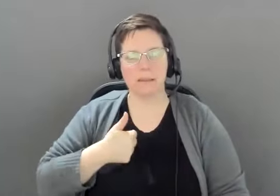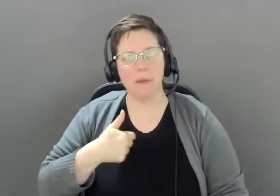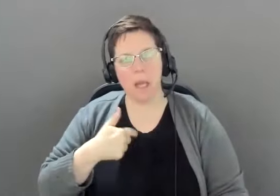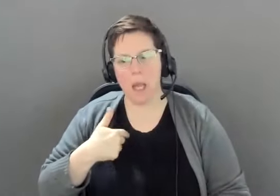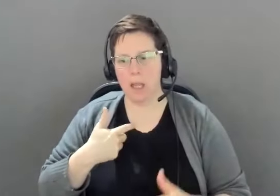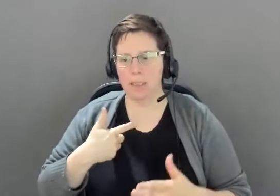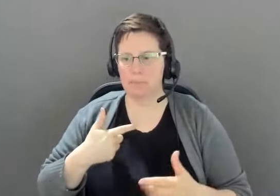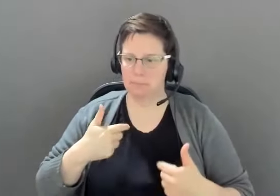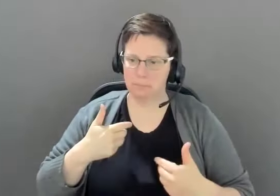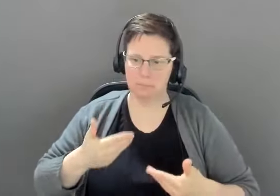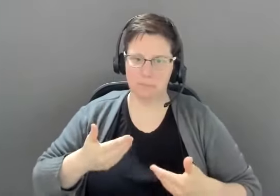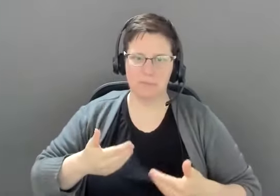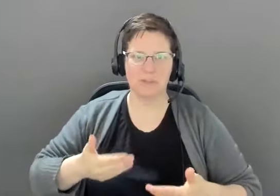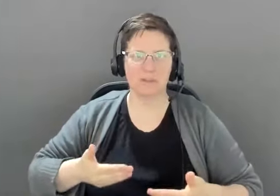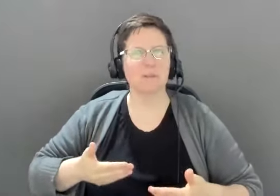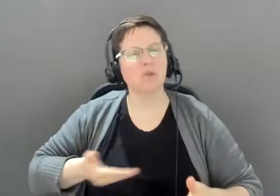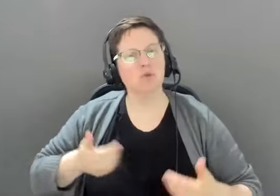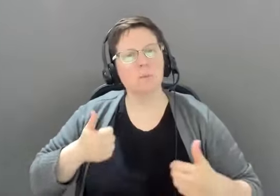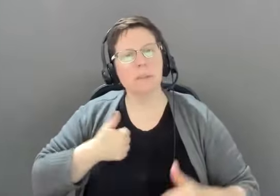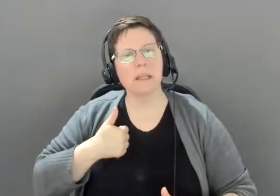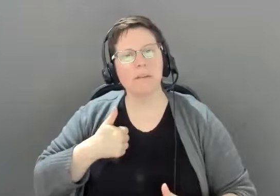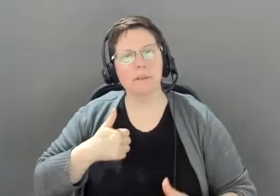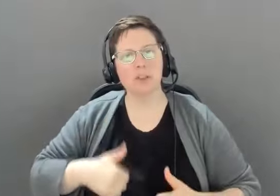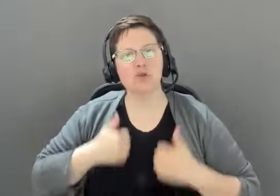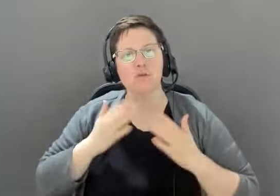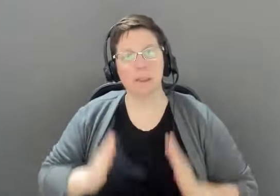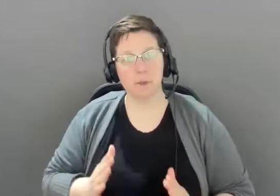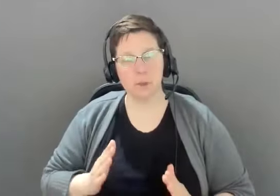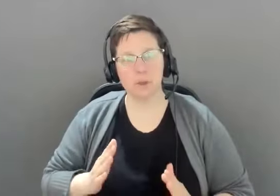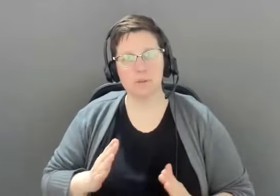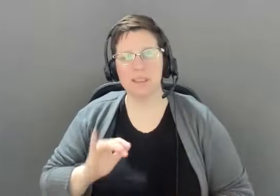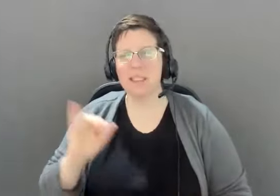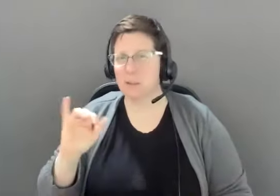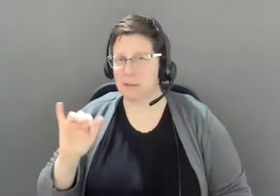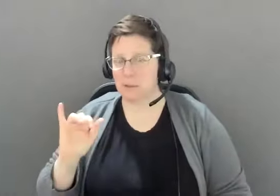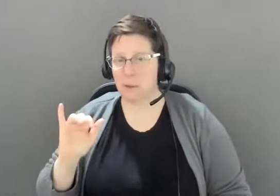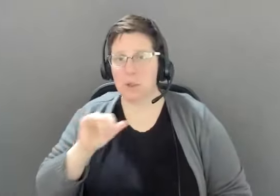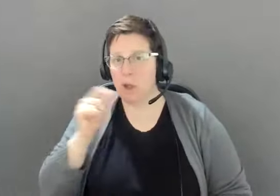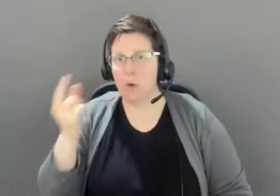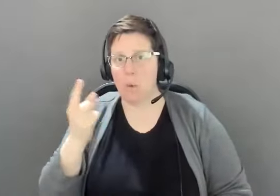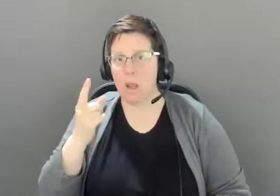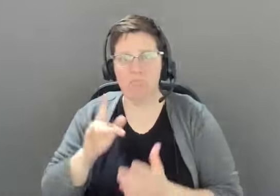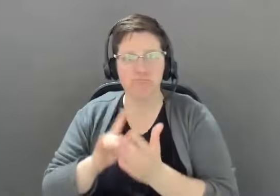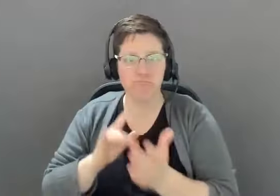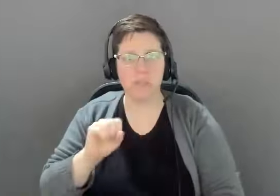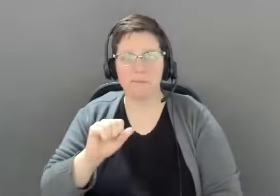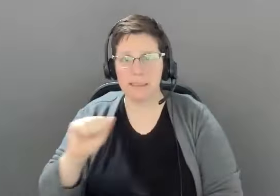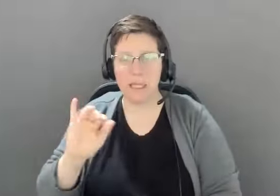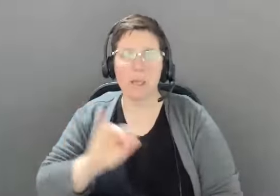I also still consider myself surviving the legal system. I'm heading into year 7 now, and my legal processes are still